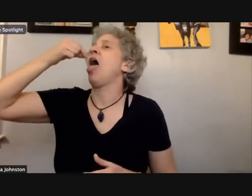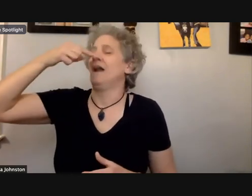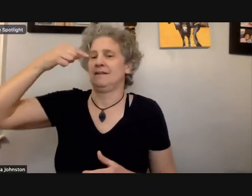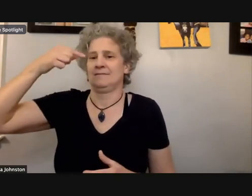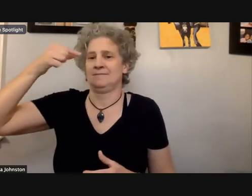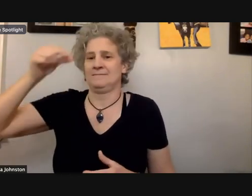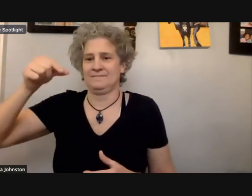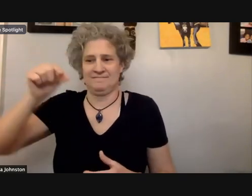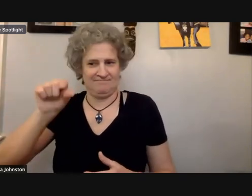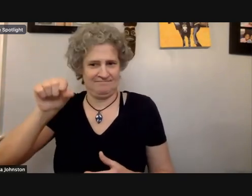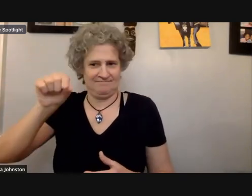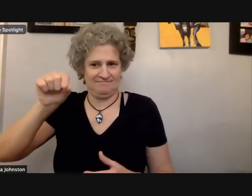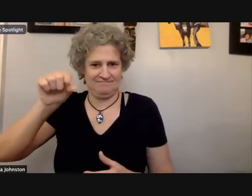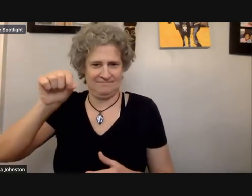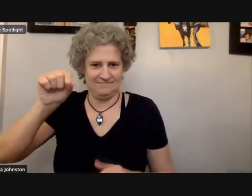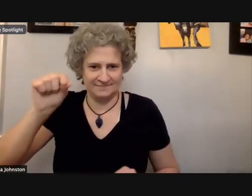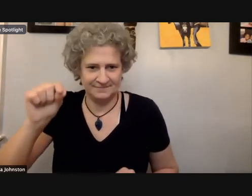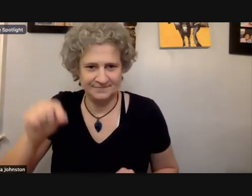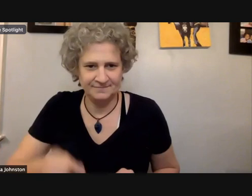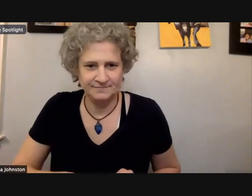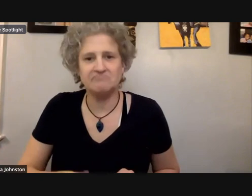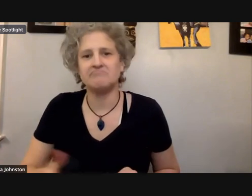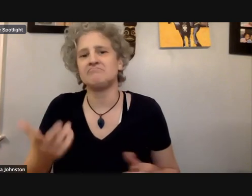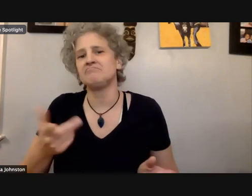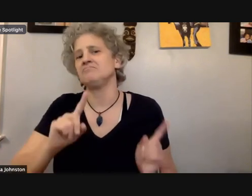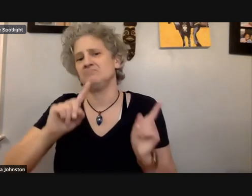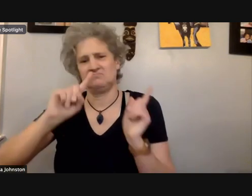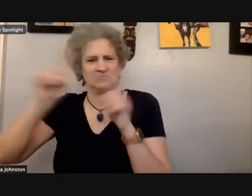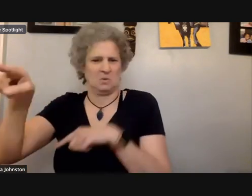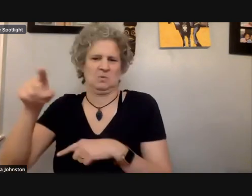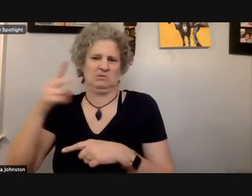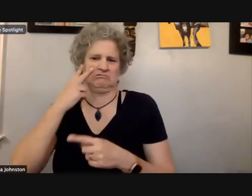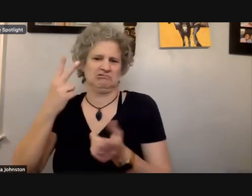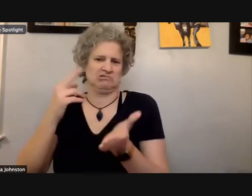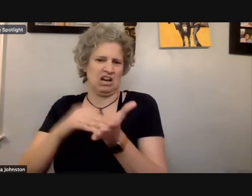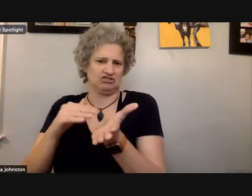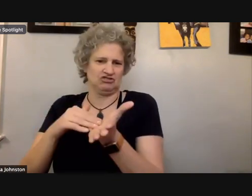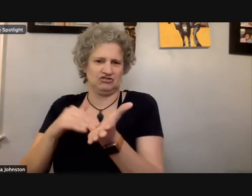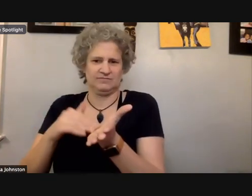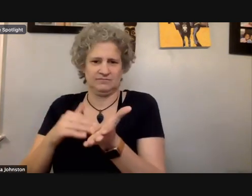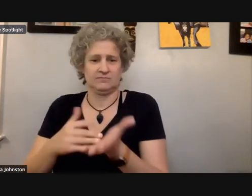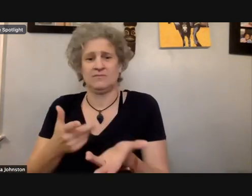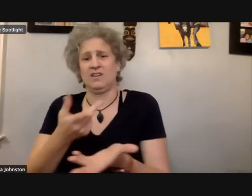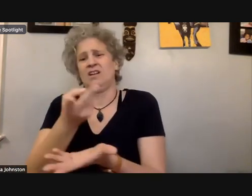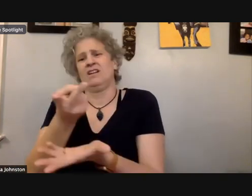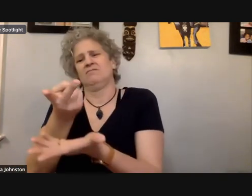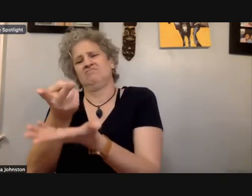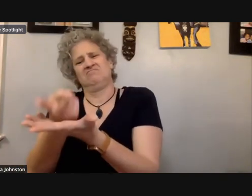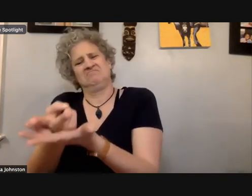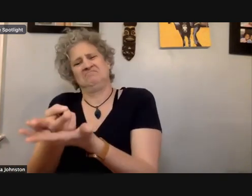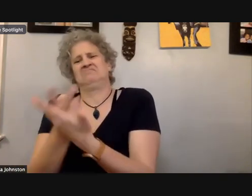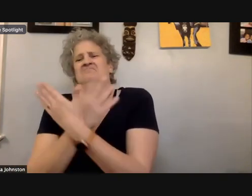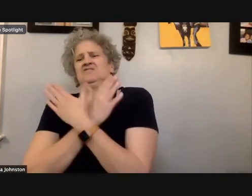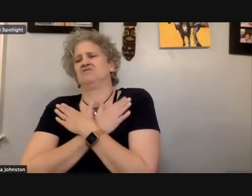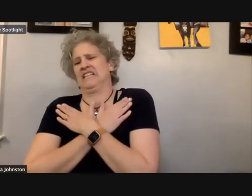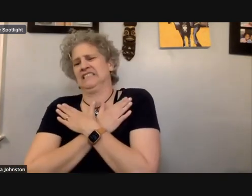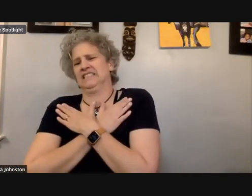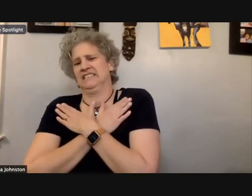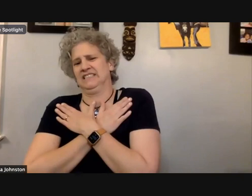an ICL, an instrumental classifier. So mouth drops, eye drops, nose drops, ear drops. Okay, to go see